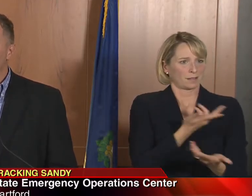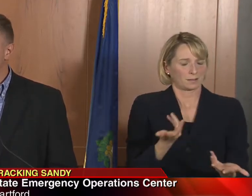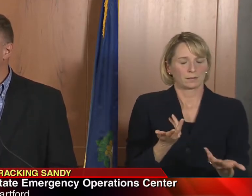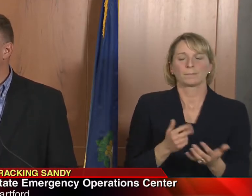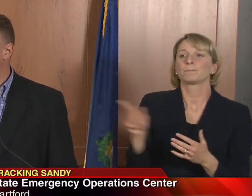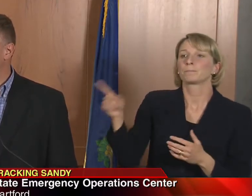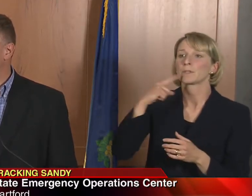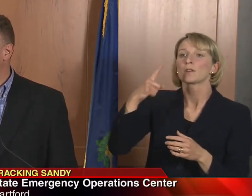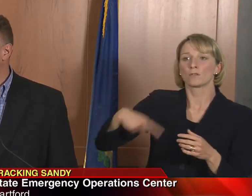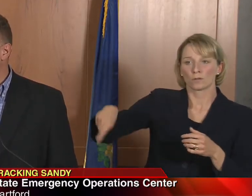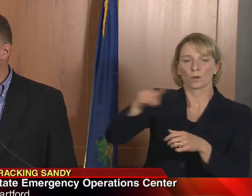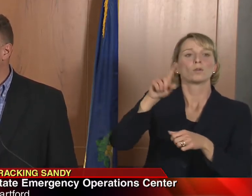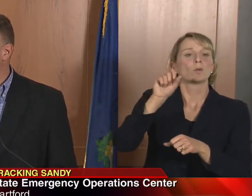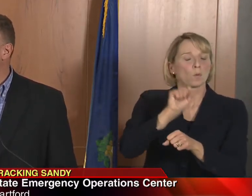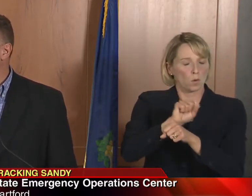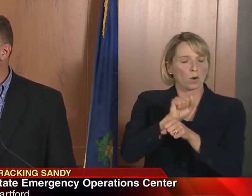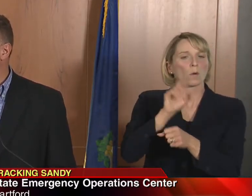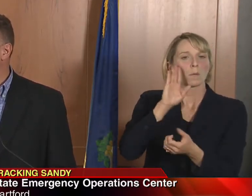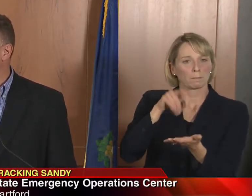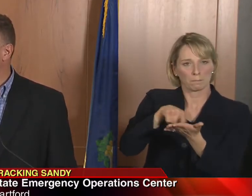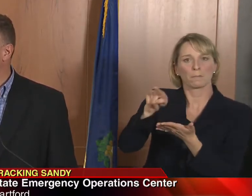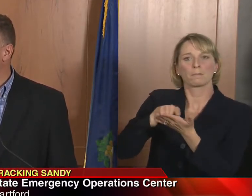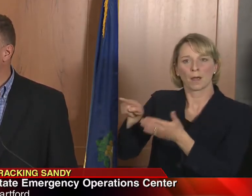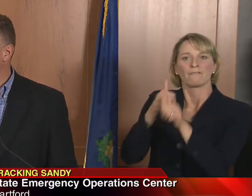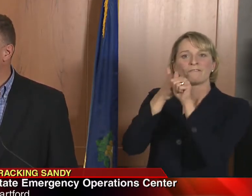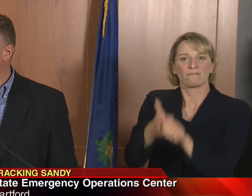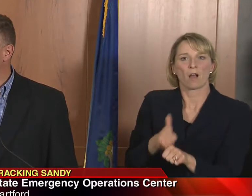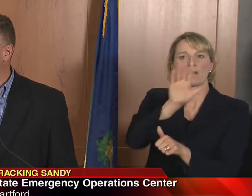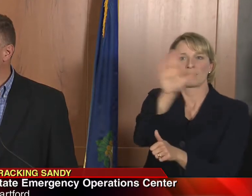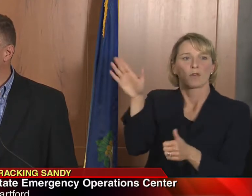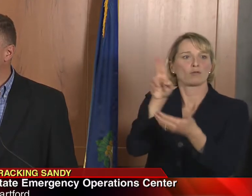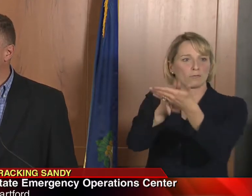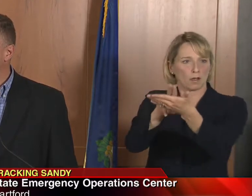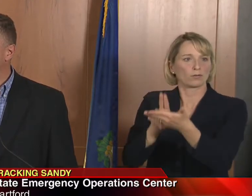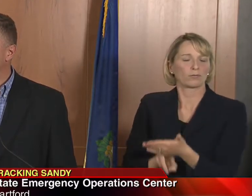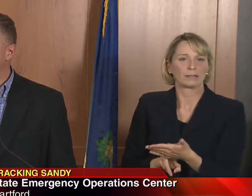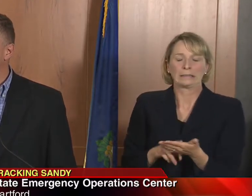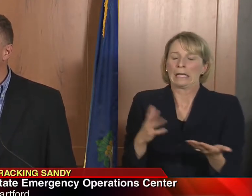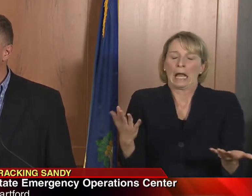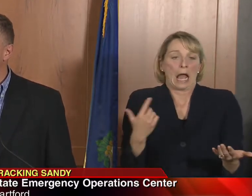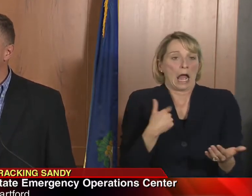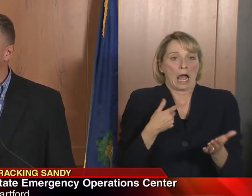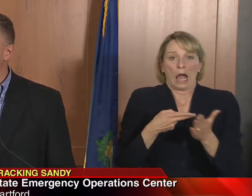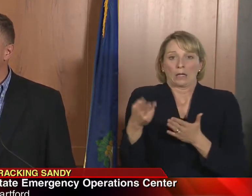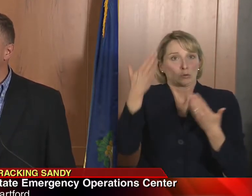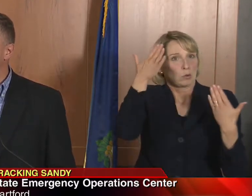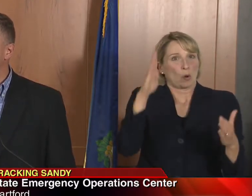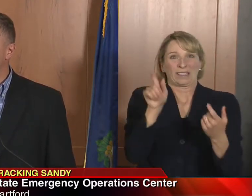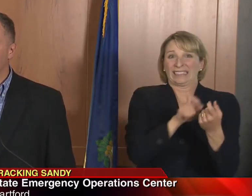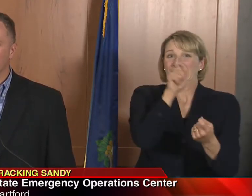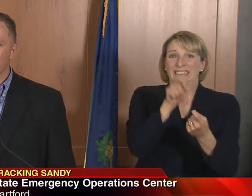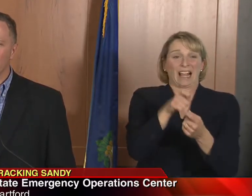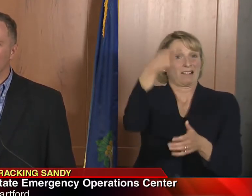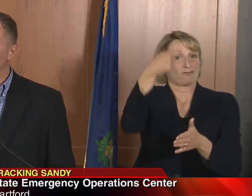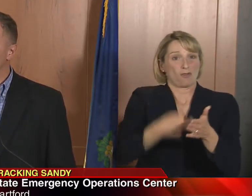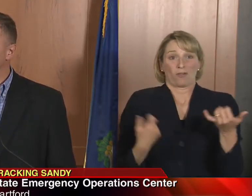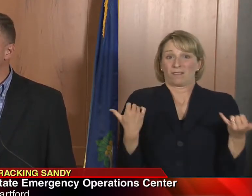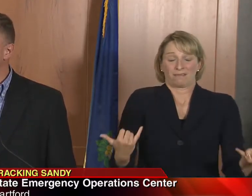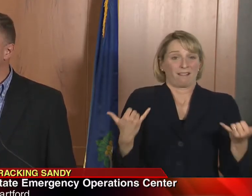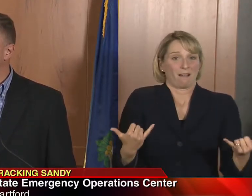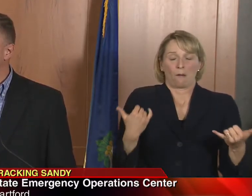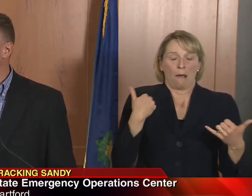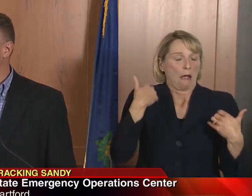These workers will be compensated, you know, in accordance with the contracts that are in place. I don't have an exact number for you right now with respect to what